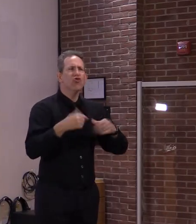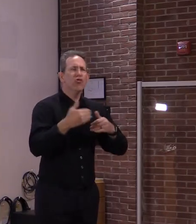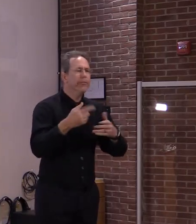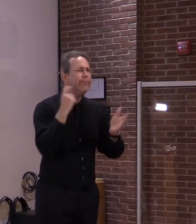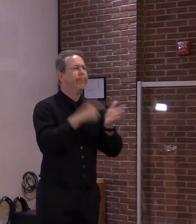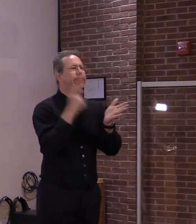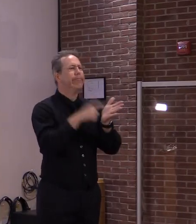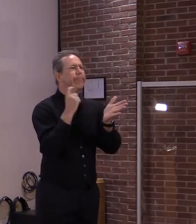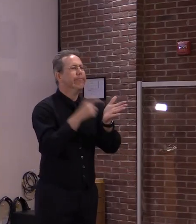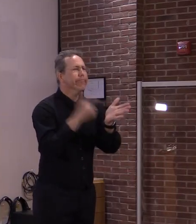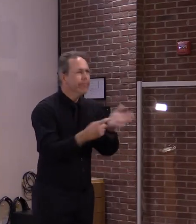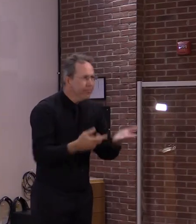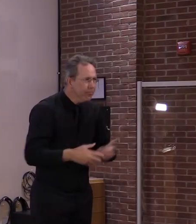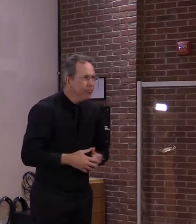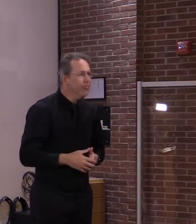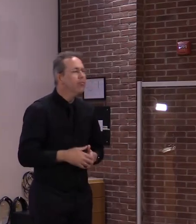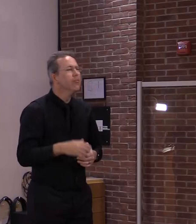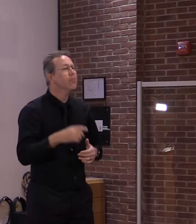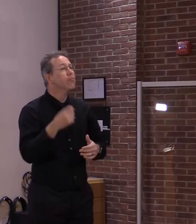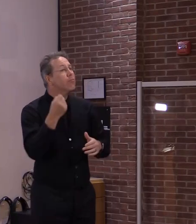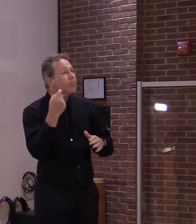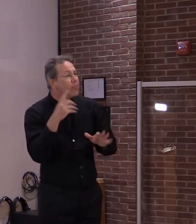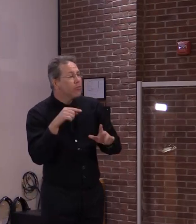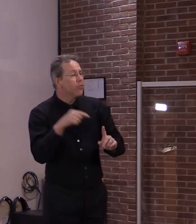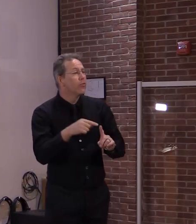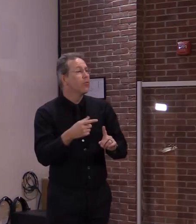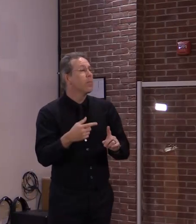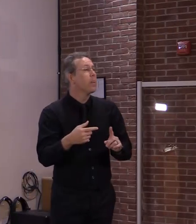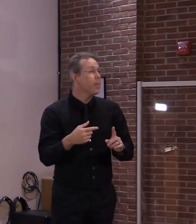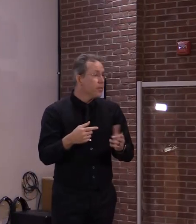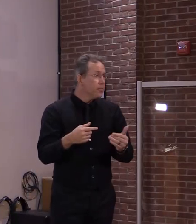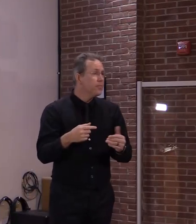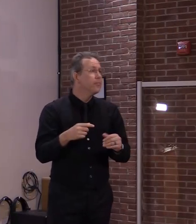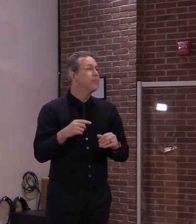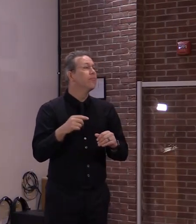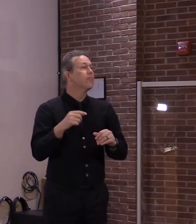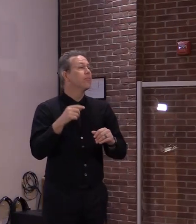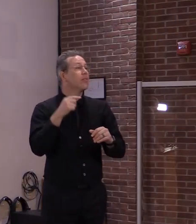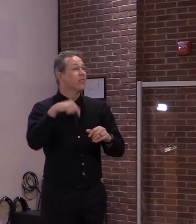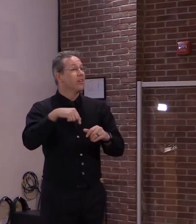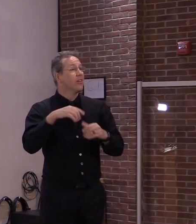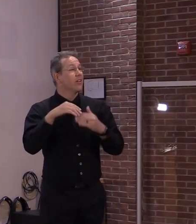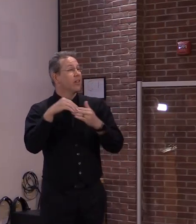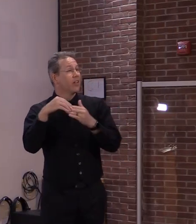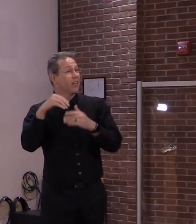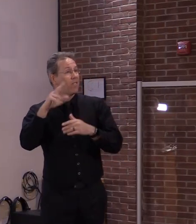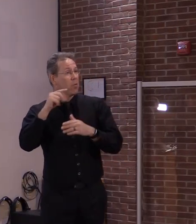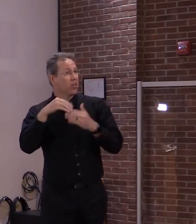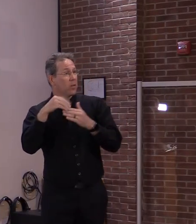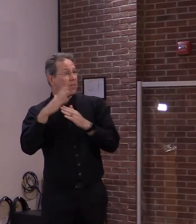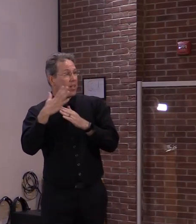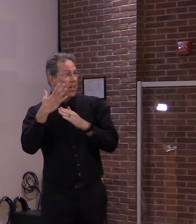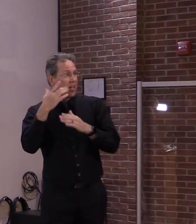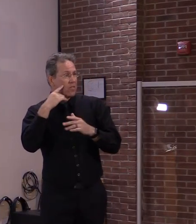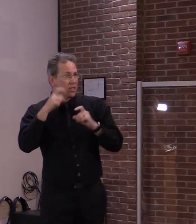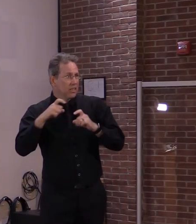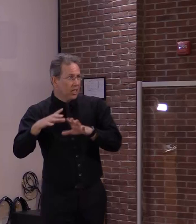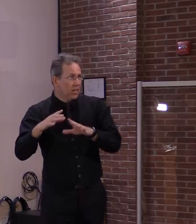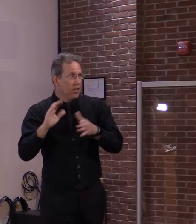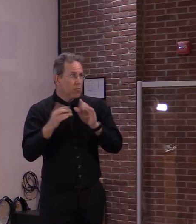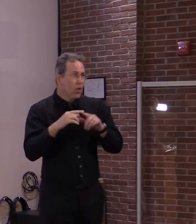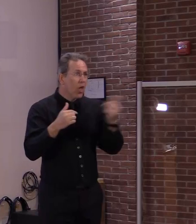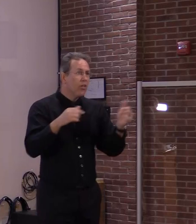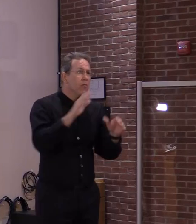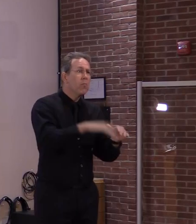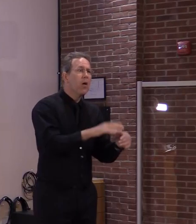capita testing, it's not subtle, it's dramatic. So I just want you to take that into account as we